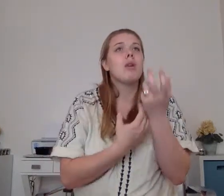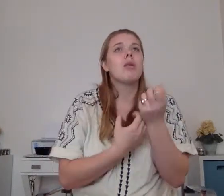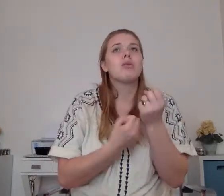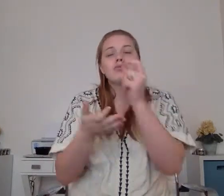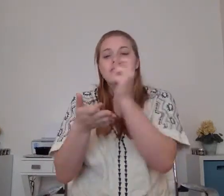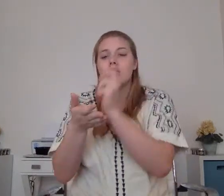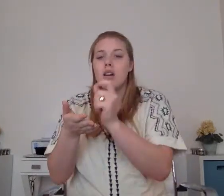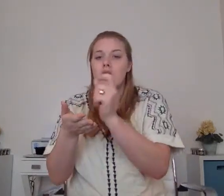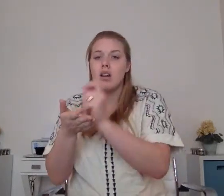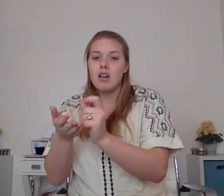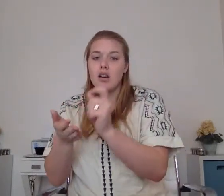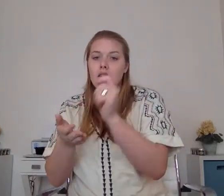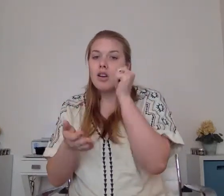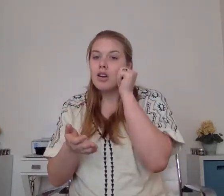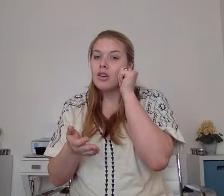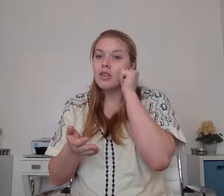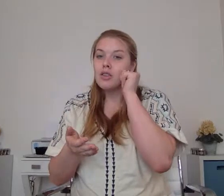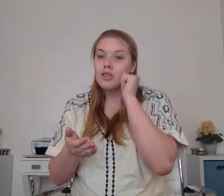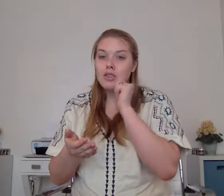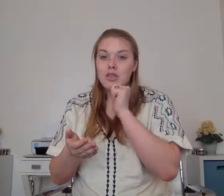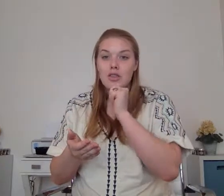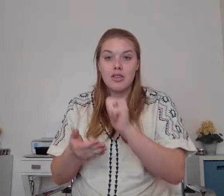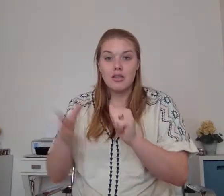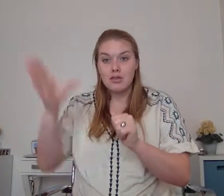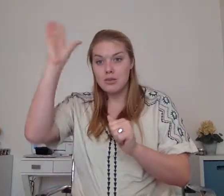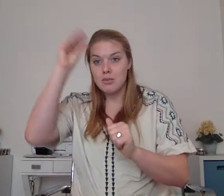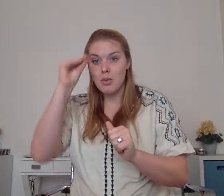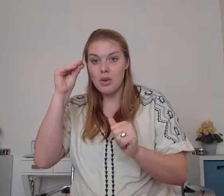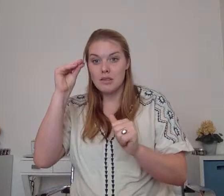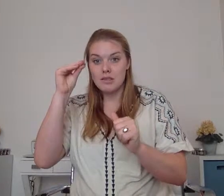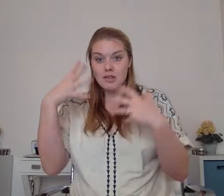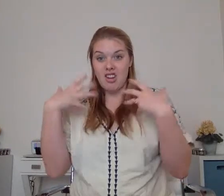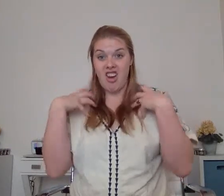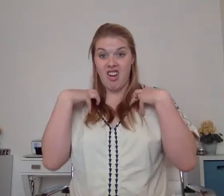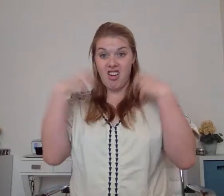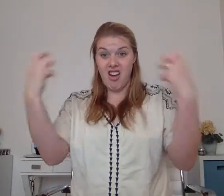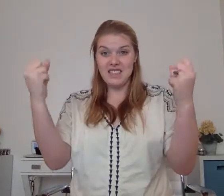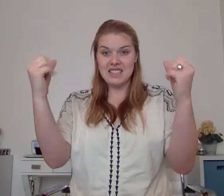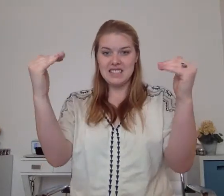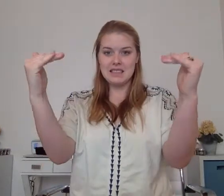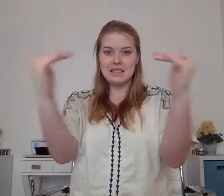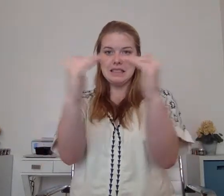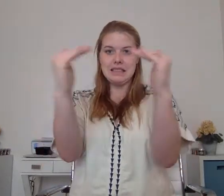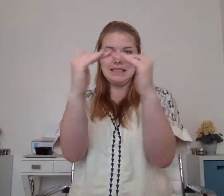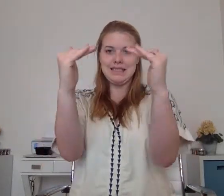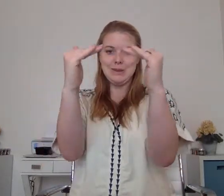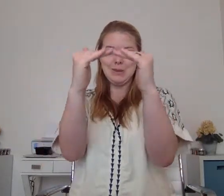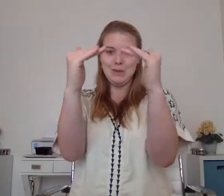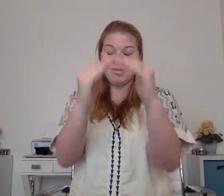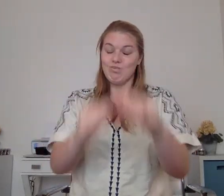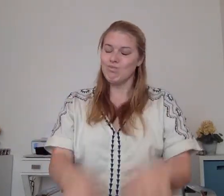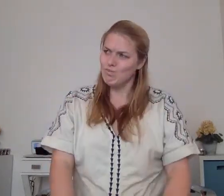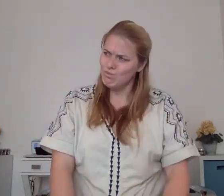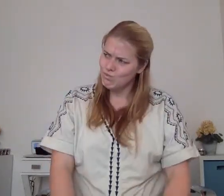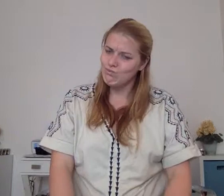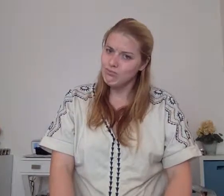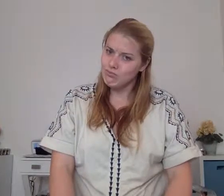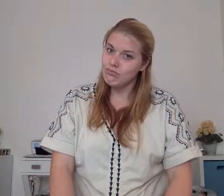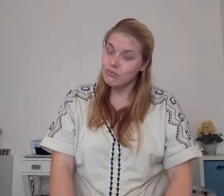and girls are just as confident as boys, if not even more. But then I would go to high schools, and